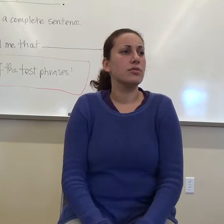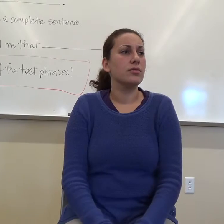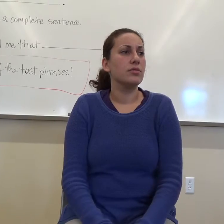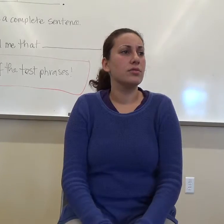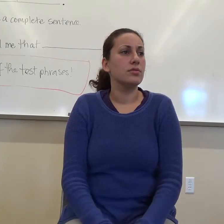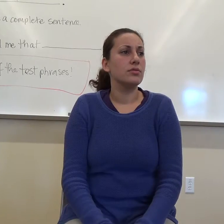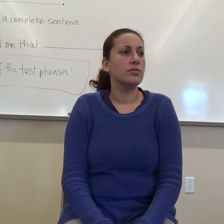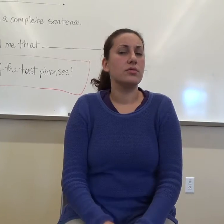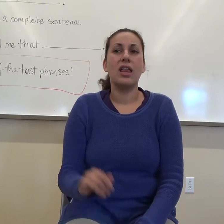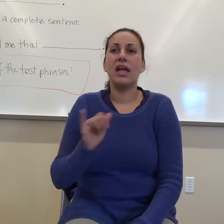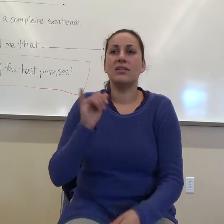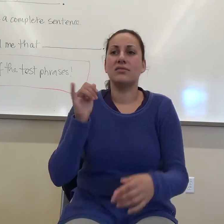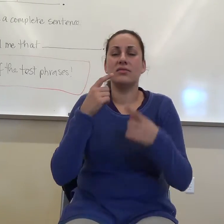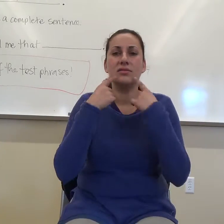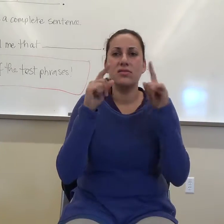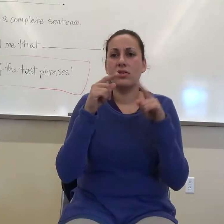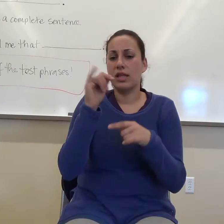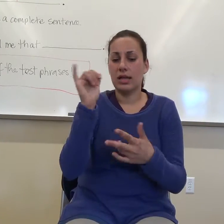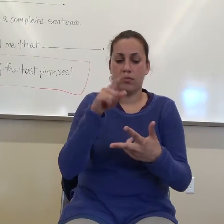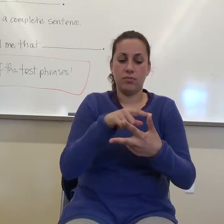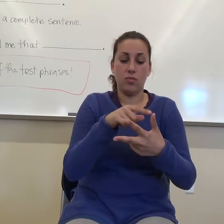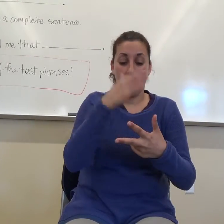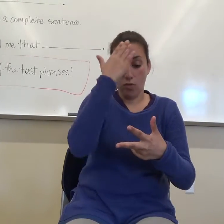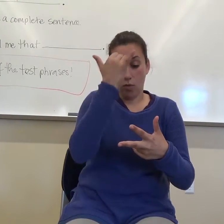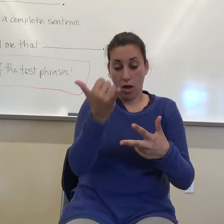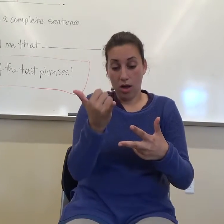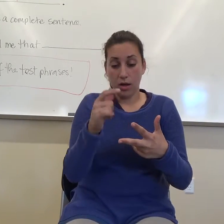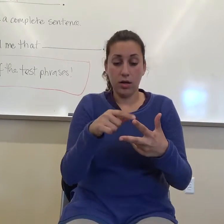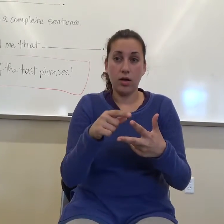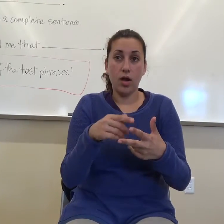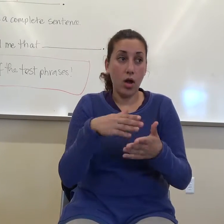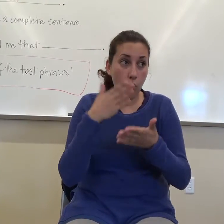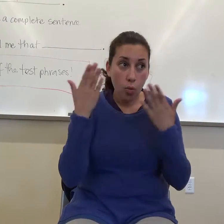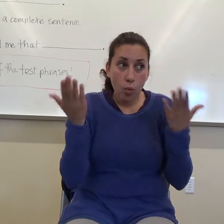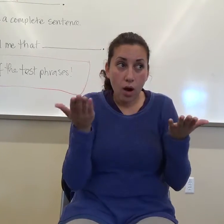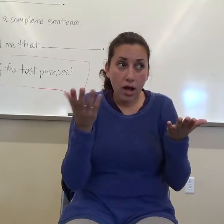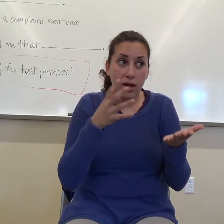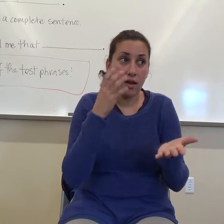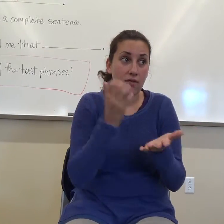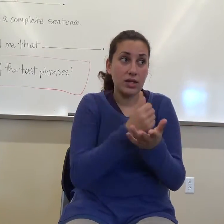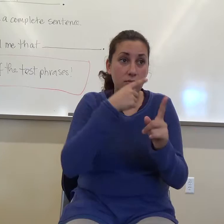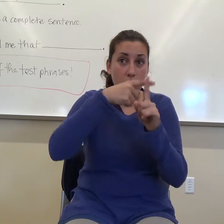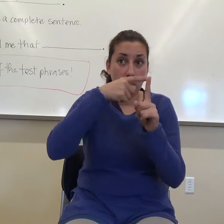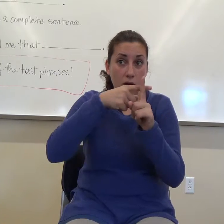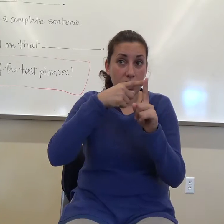yeah. Why? What advantages does it have?